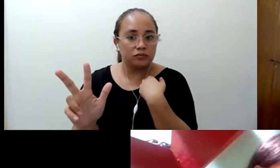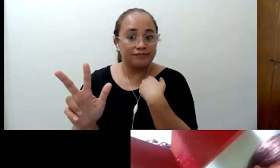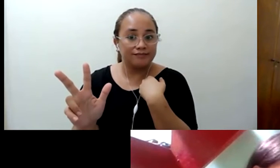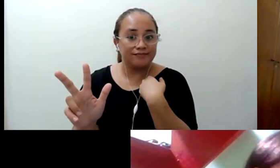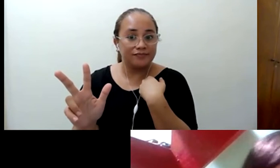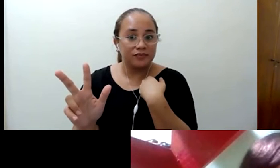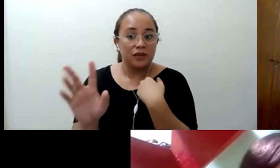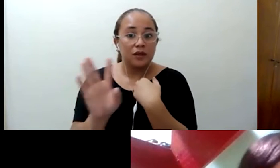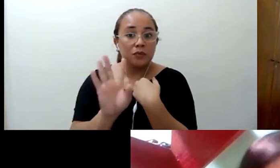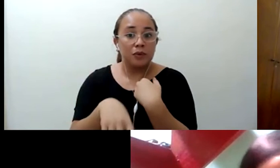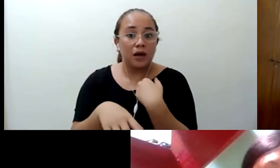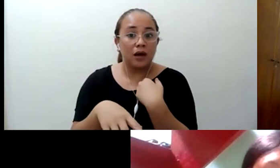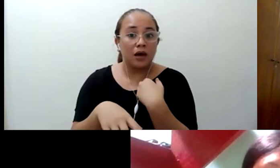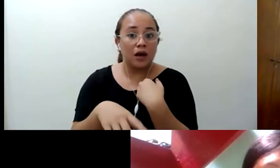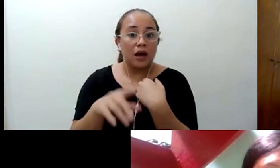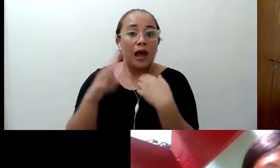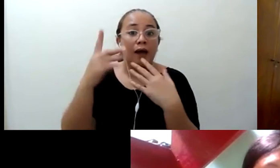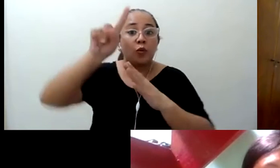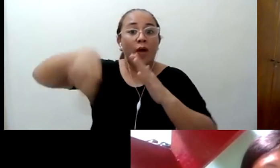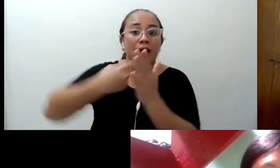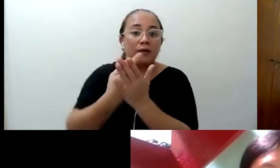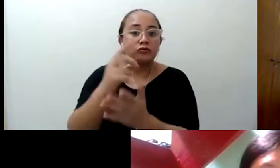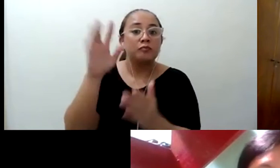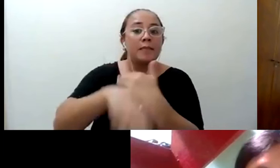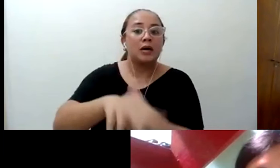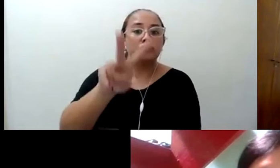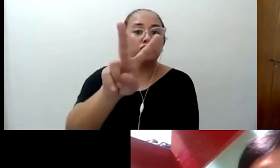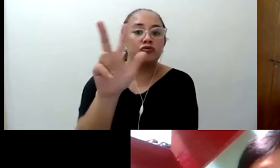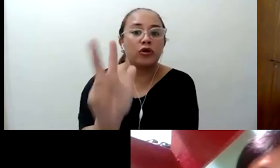Let's come back after an hour, come back at 2:30.